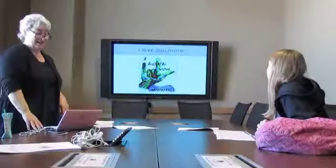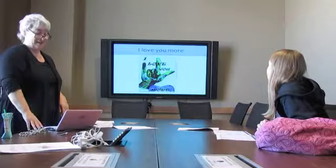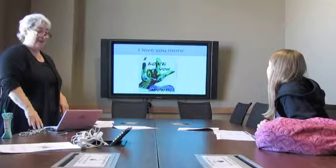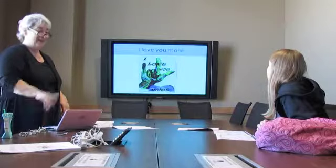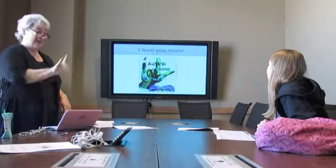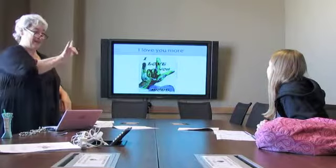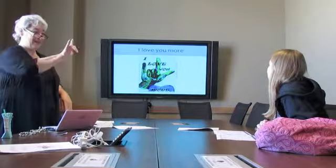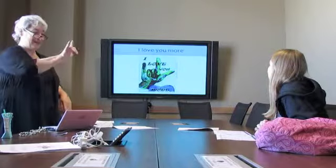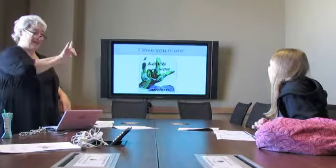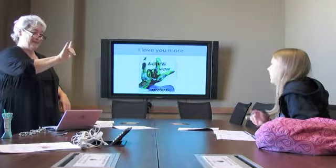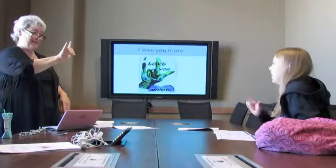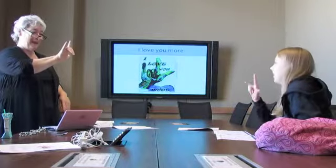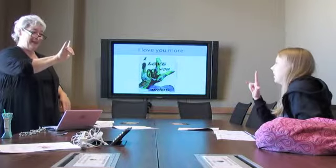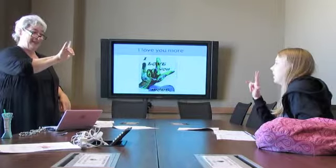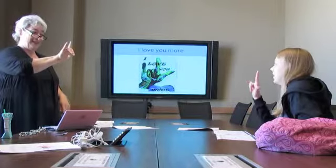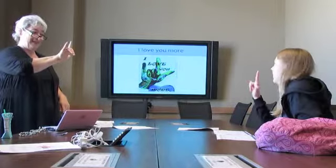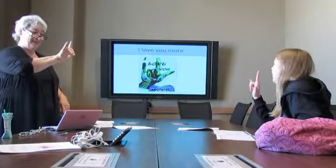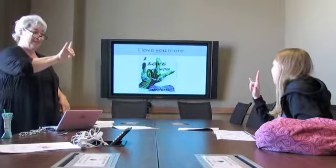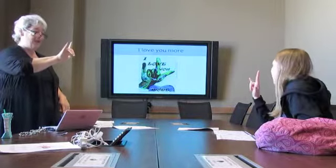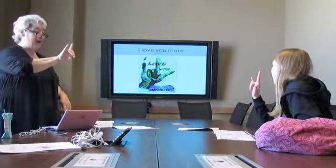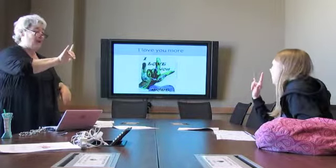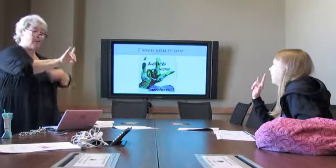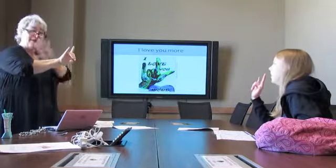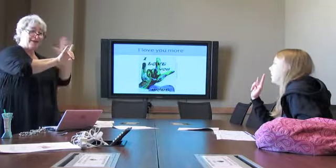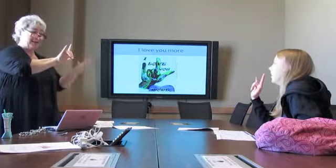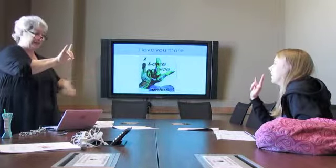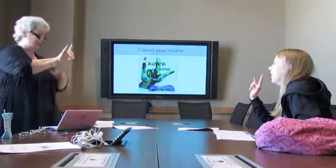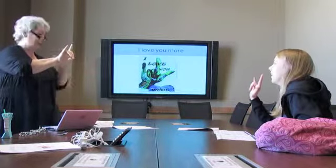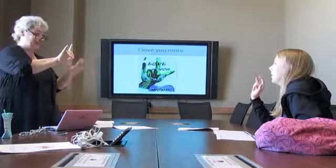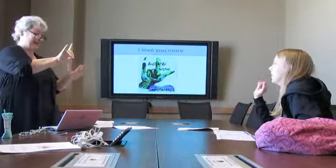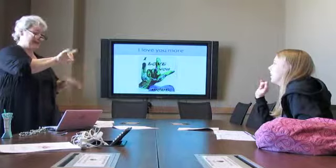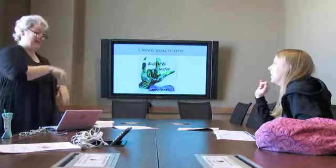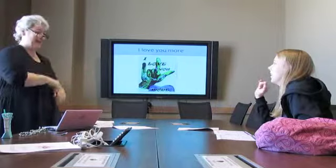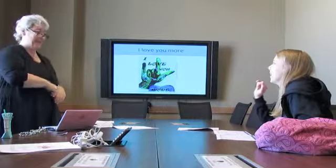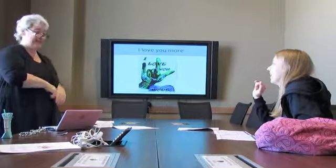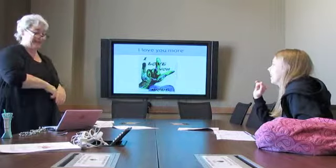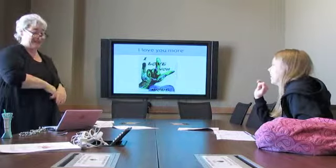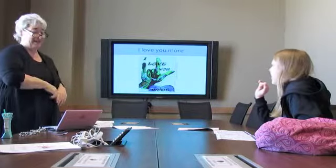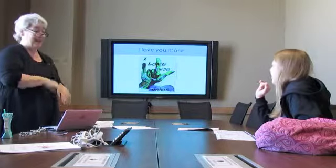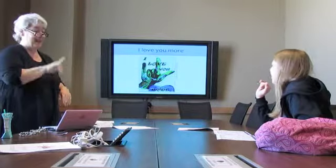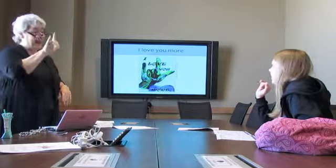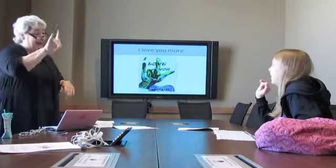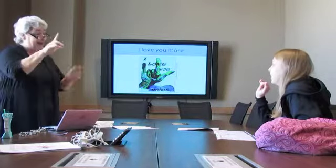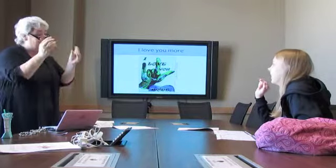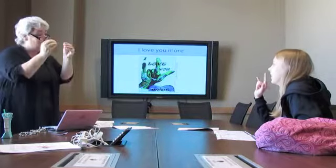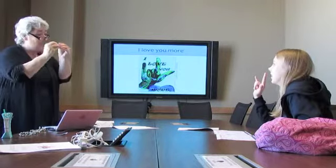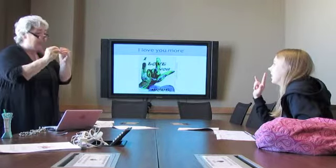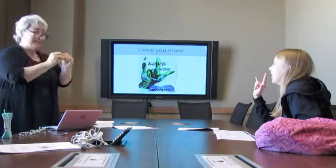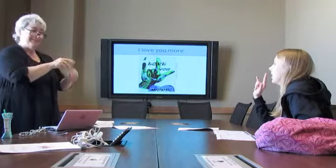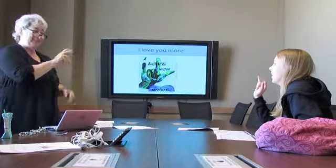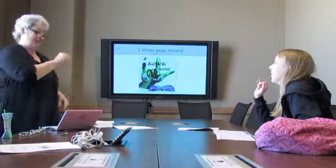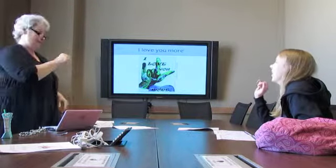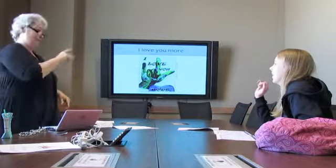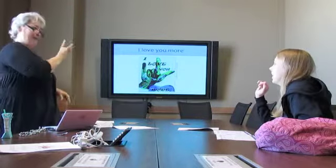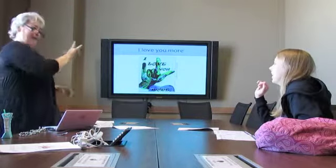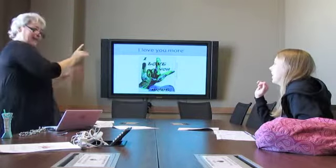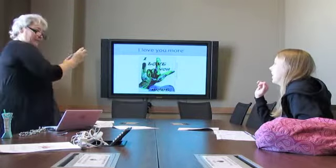And then, of course, my whole family still does that. And then, I love you more. No, I love you